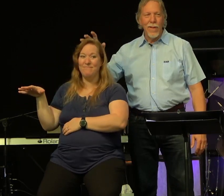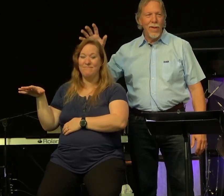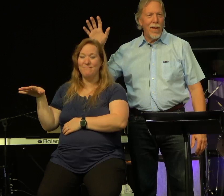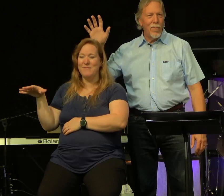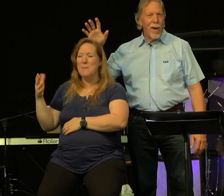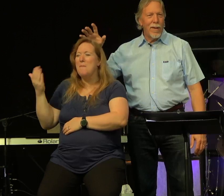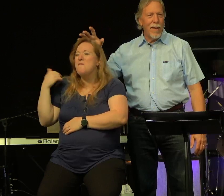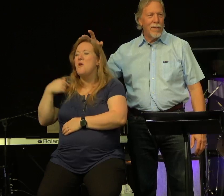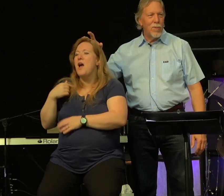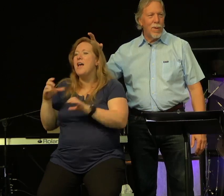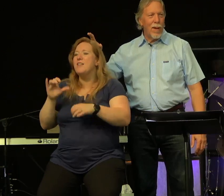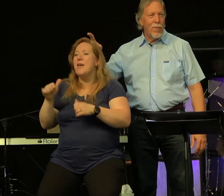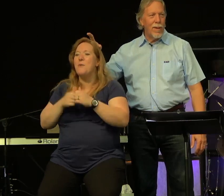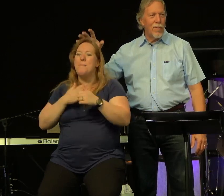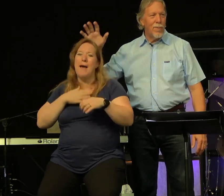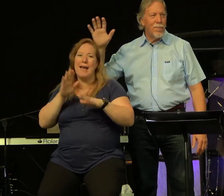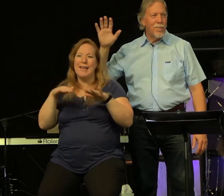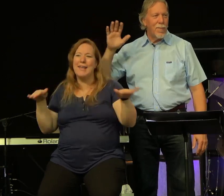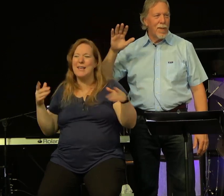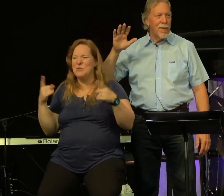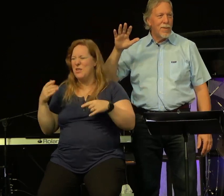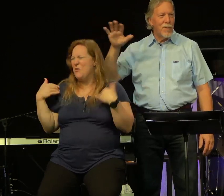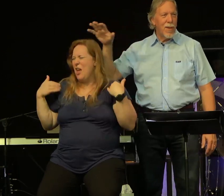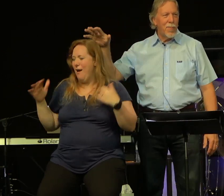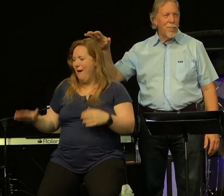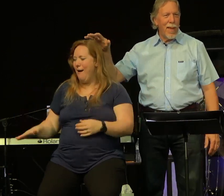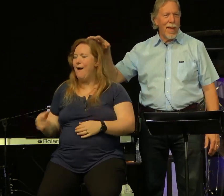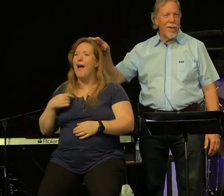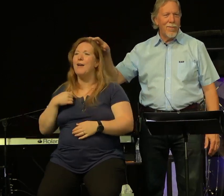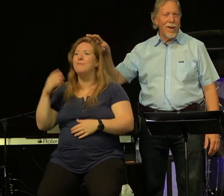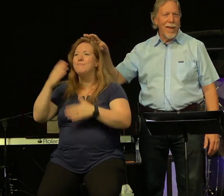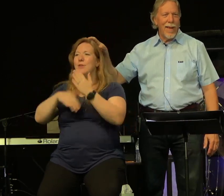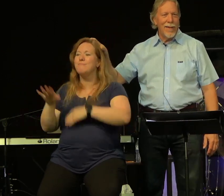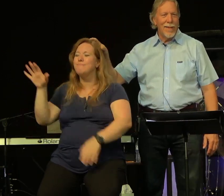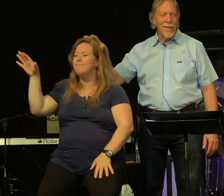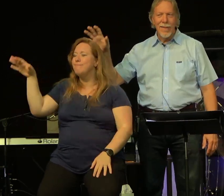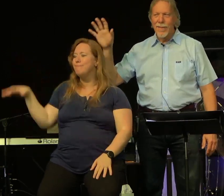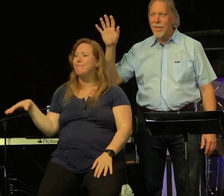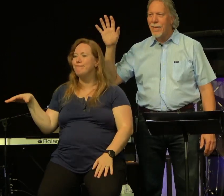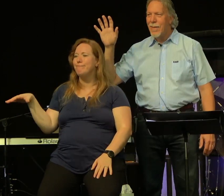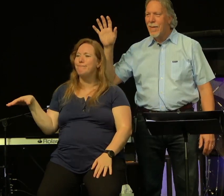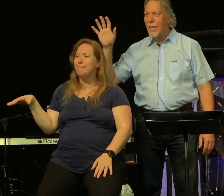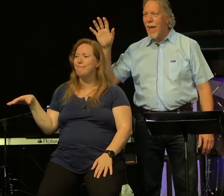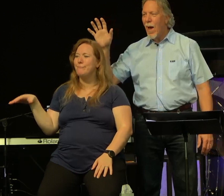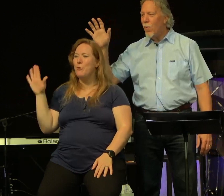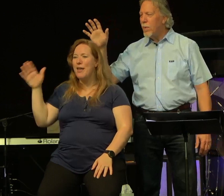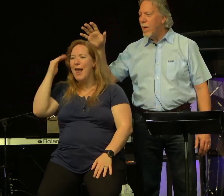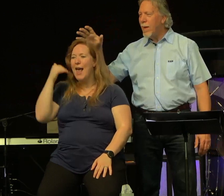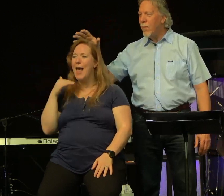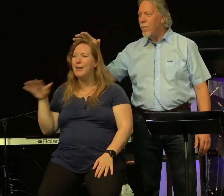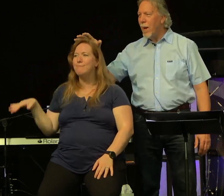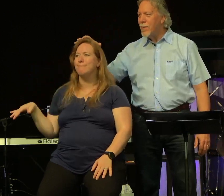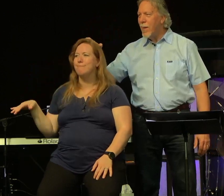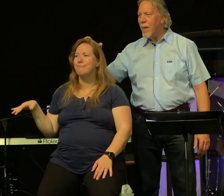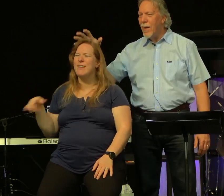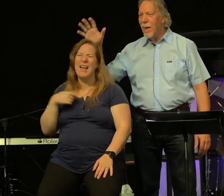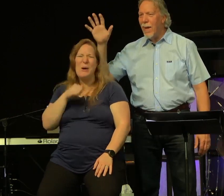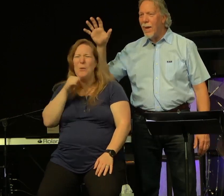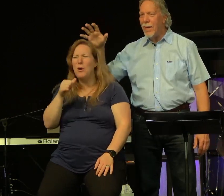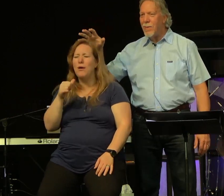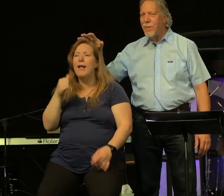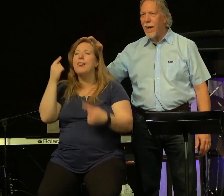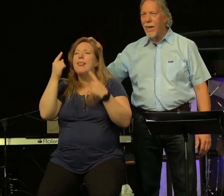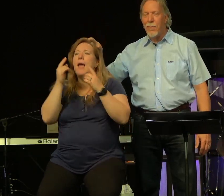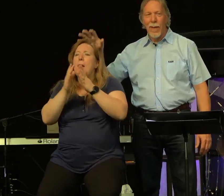I used to do that with our kids when they were little. Just come put my hand on their head. I wasn't thinking blessing